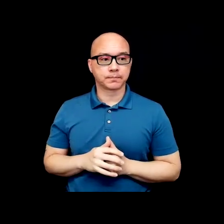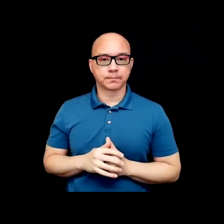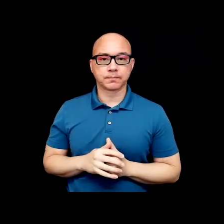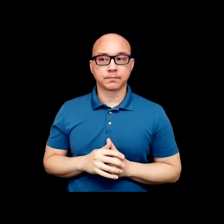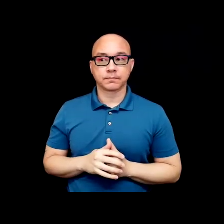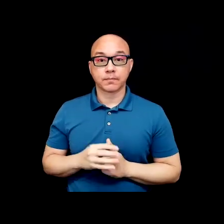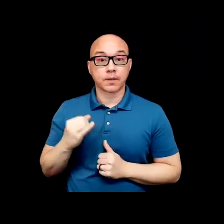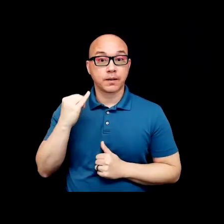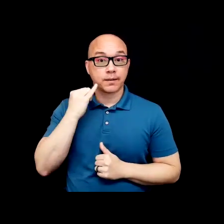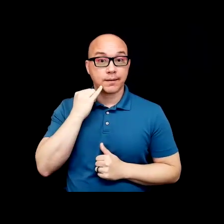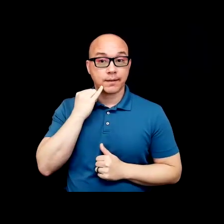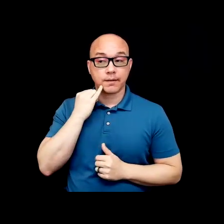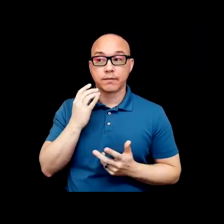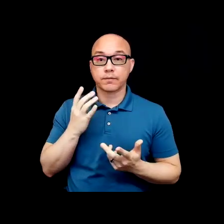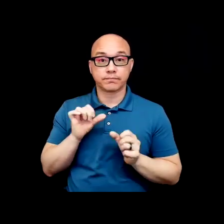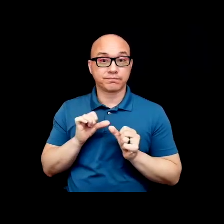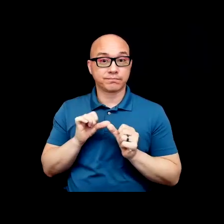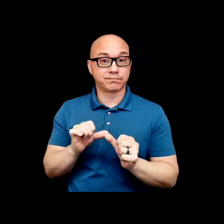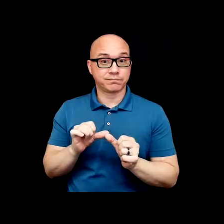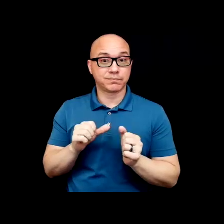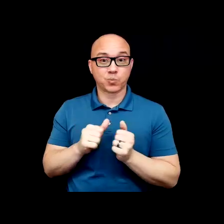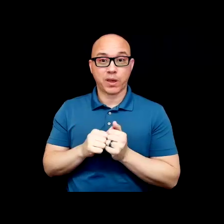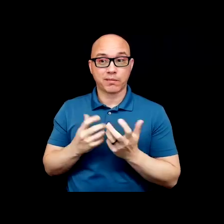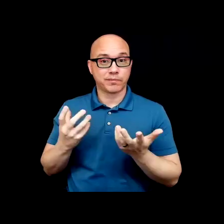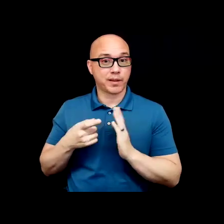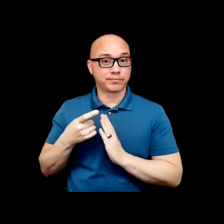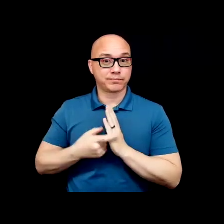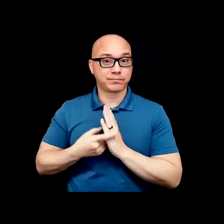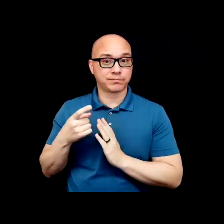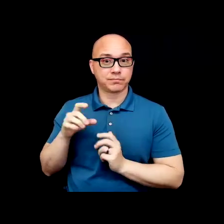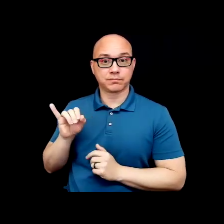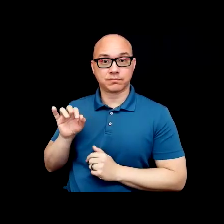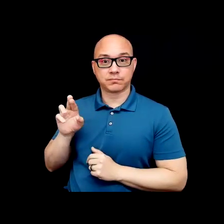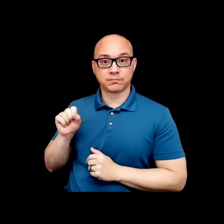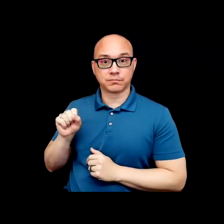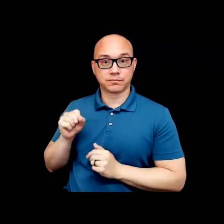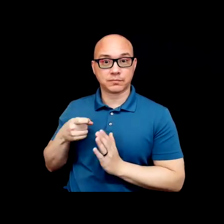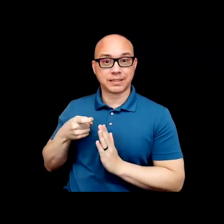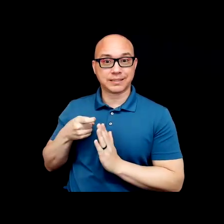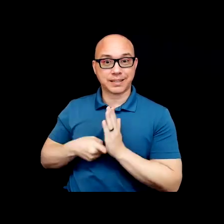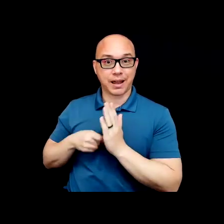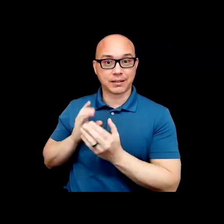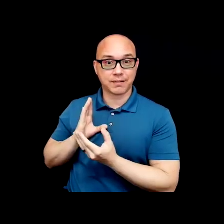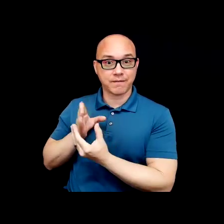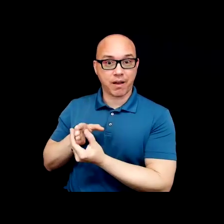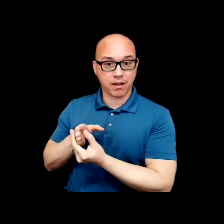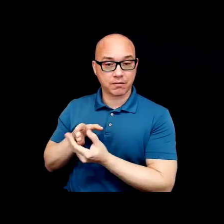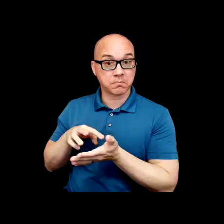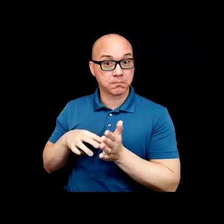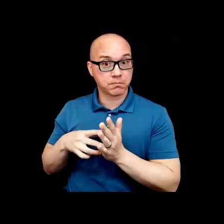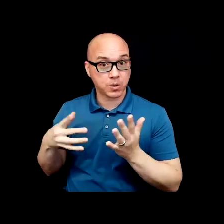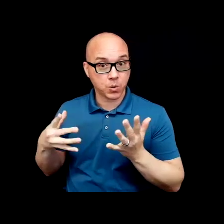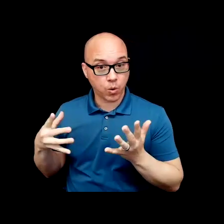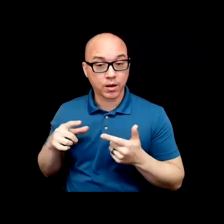they stick with the default IRS tax filing, which is to be treated for